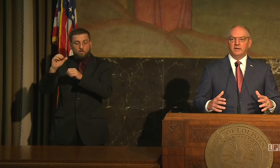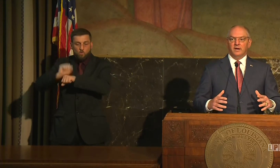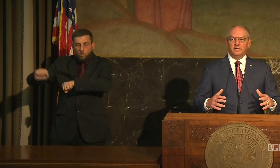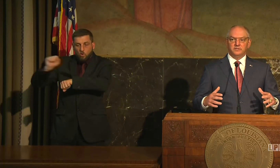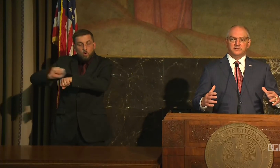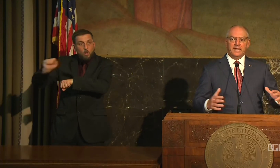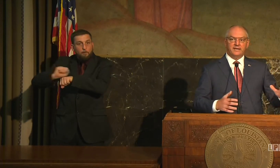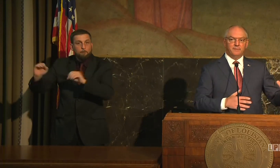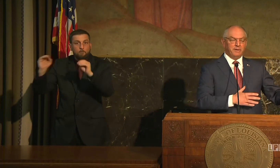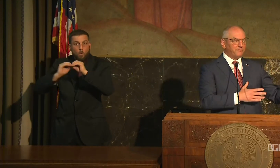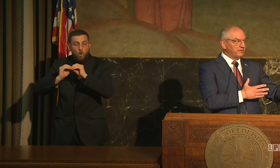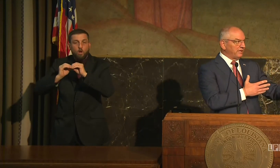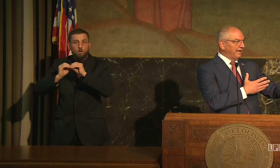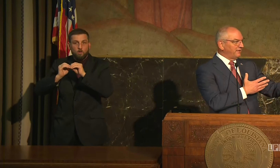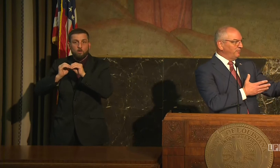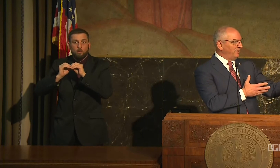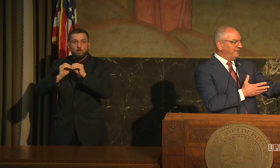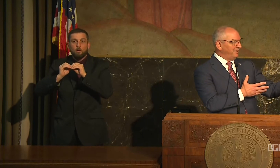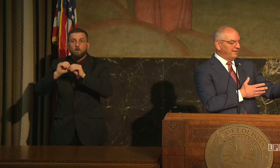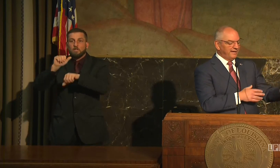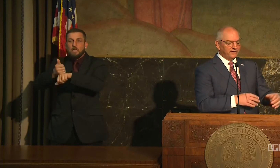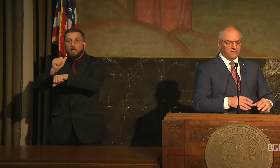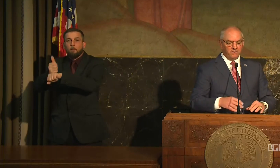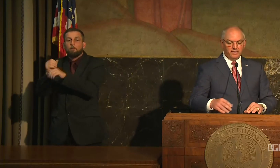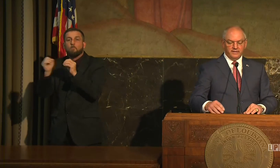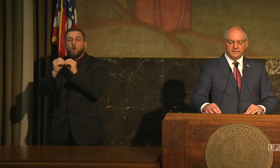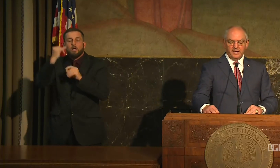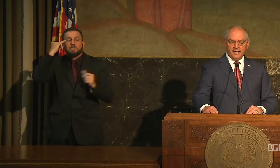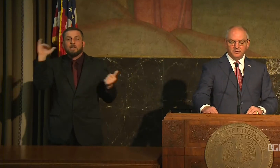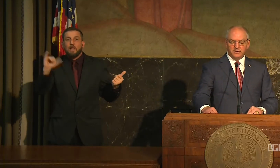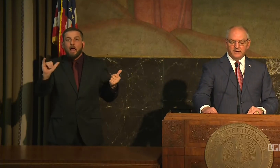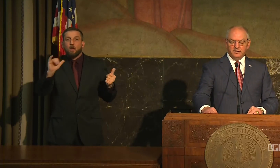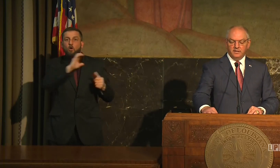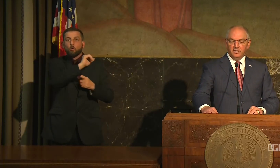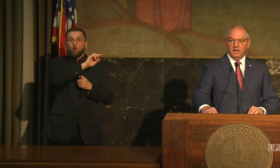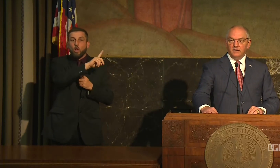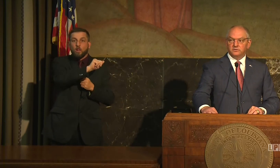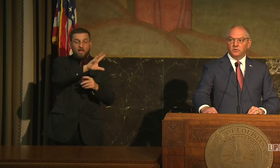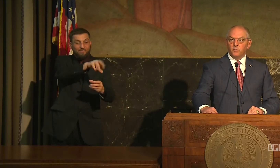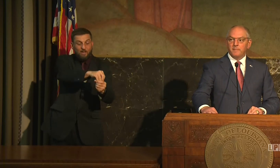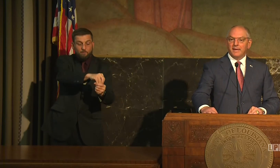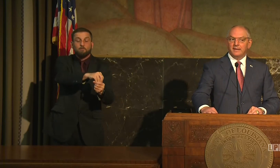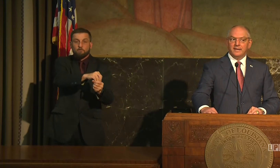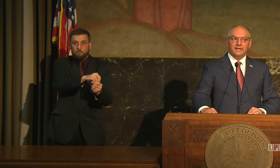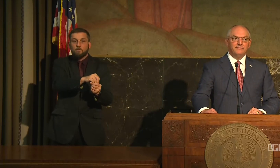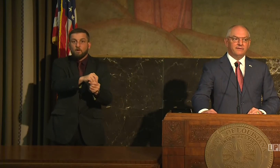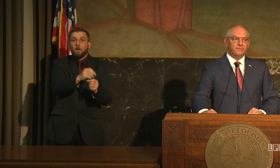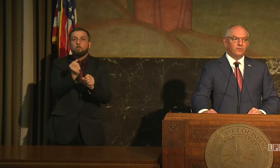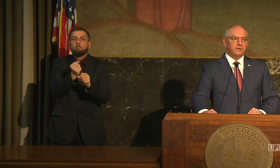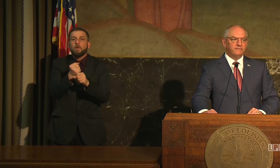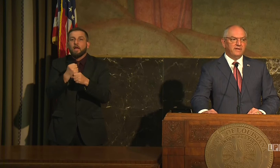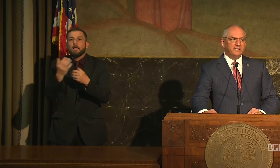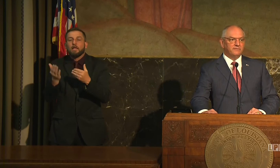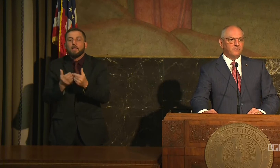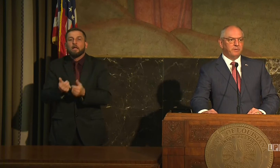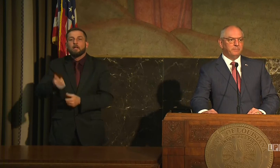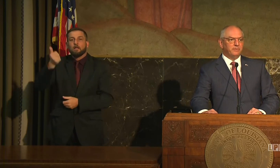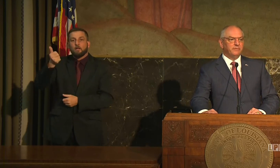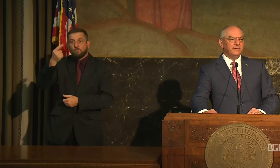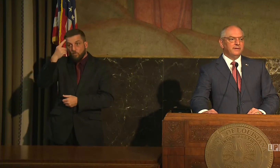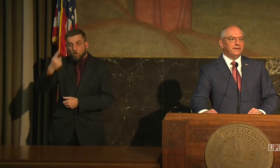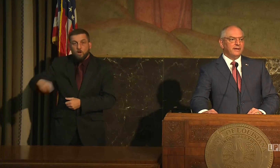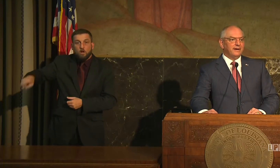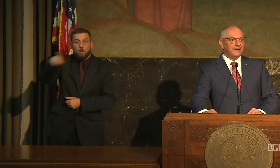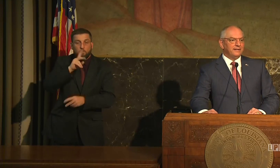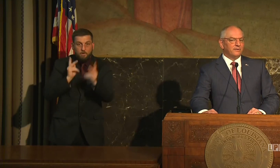work to stand up efforts like the one that Carla is engaged in so that we make it even more convenient for